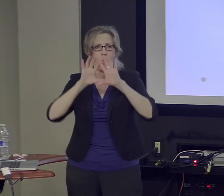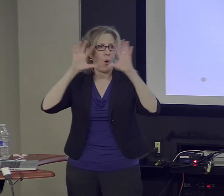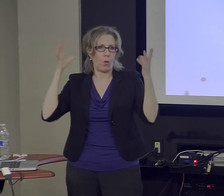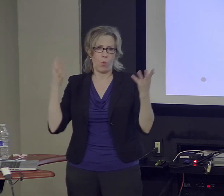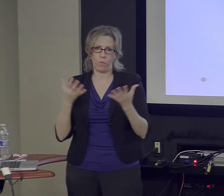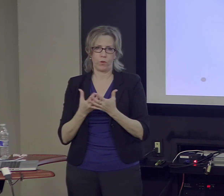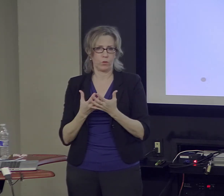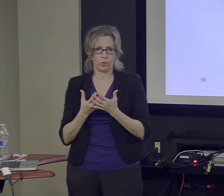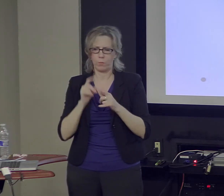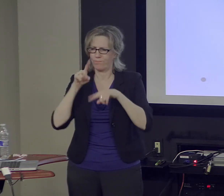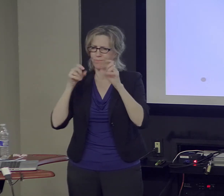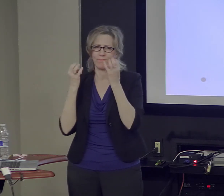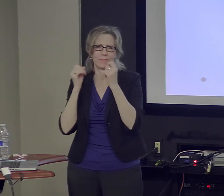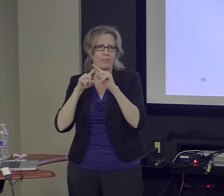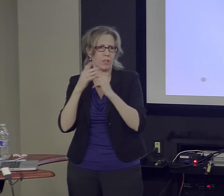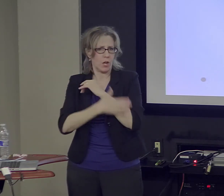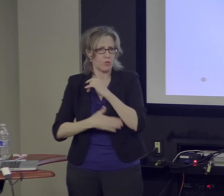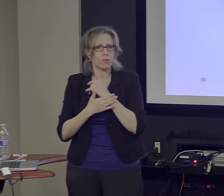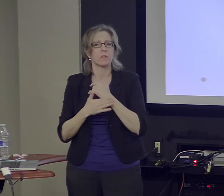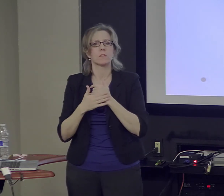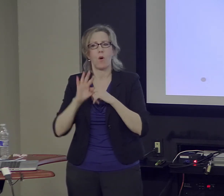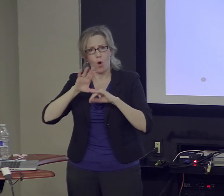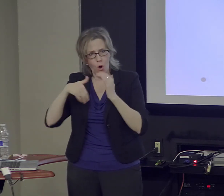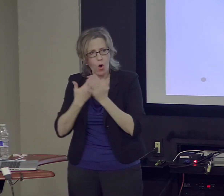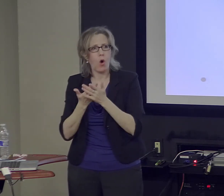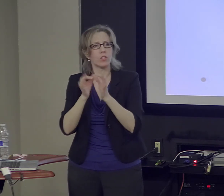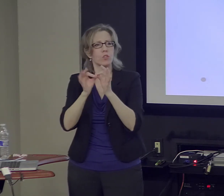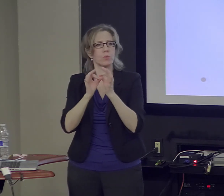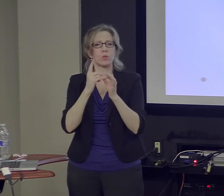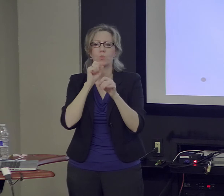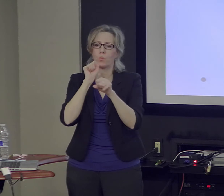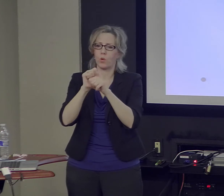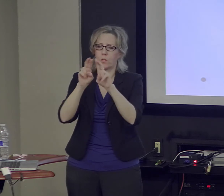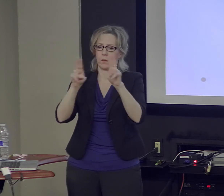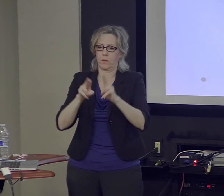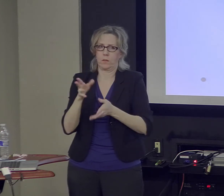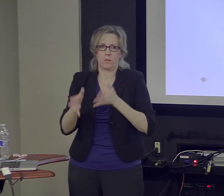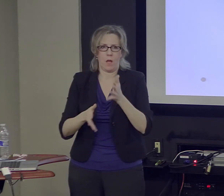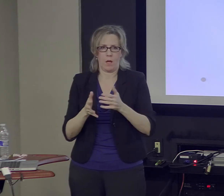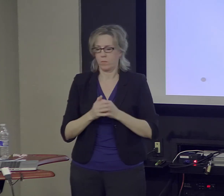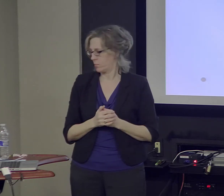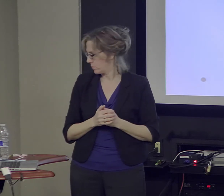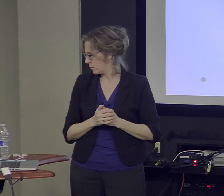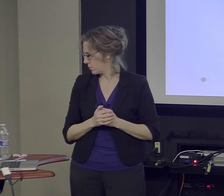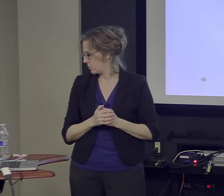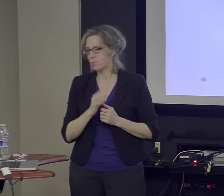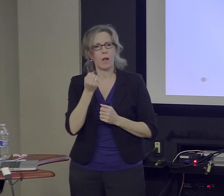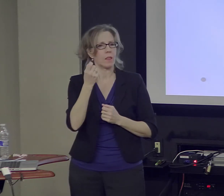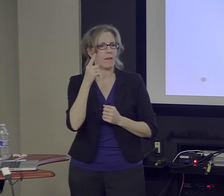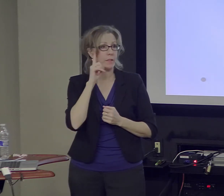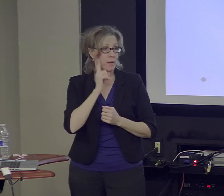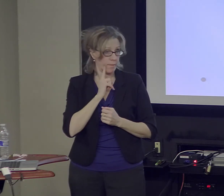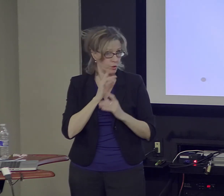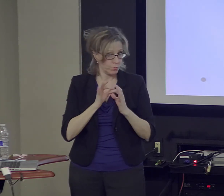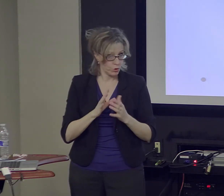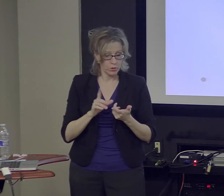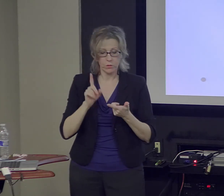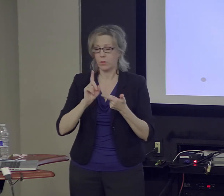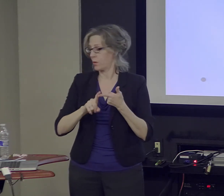experiencing. So as a whole, I had 45 respondents who are interpreters who have experienced international sign